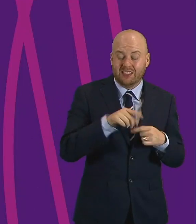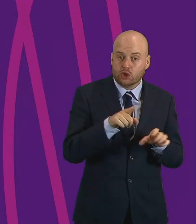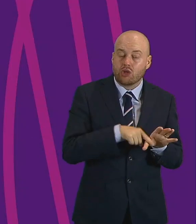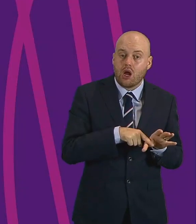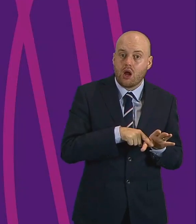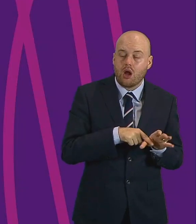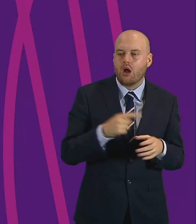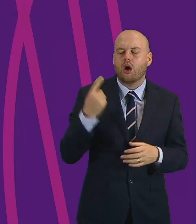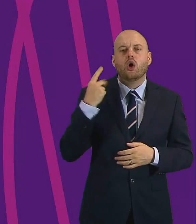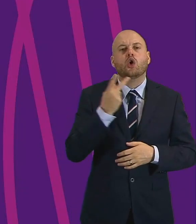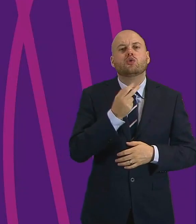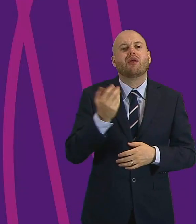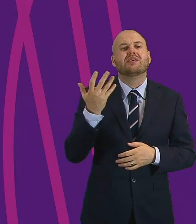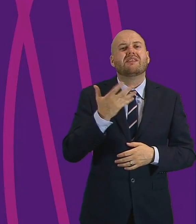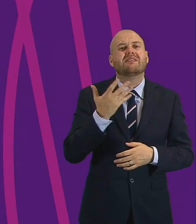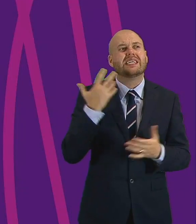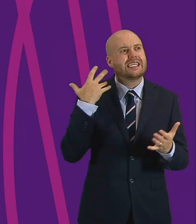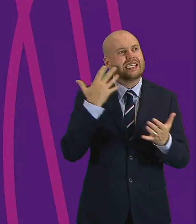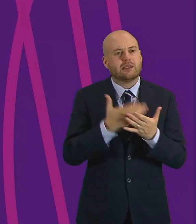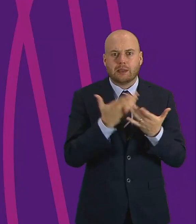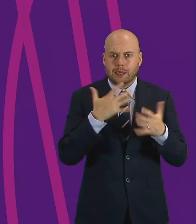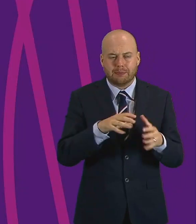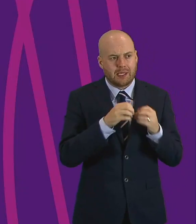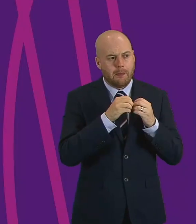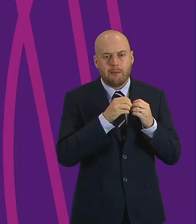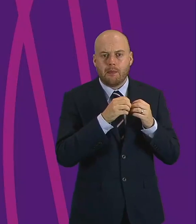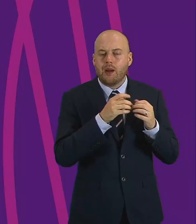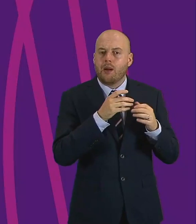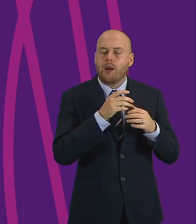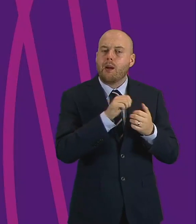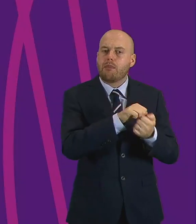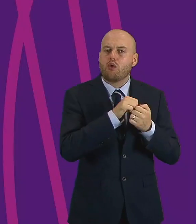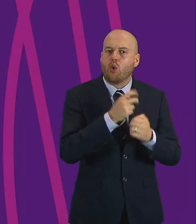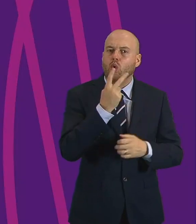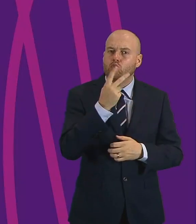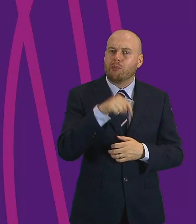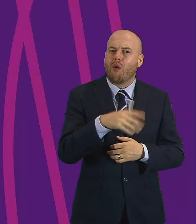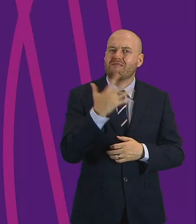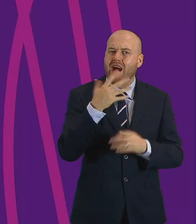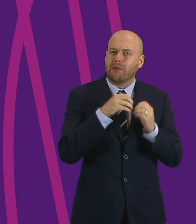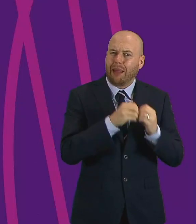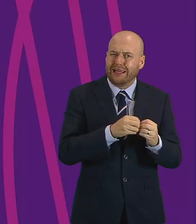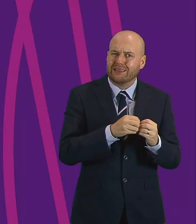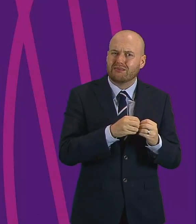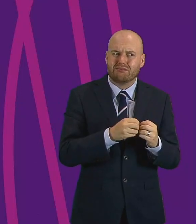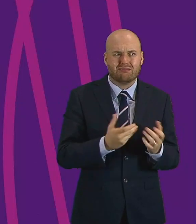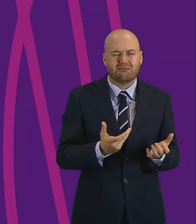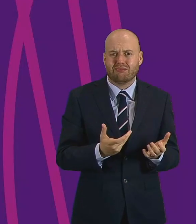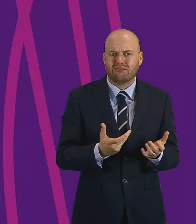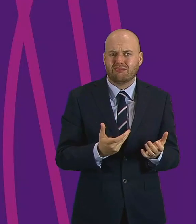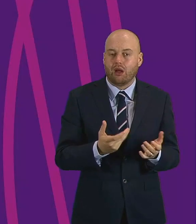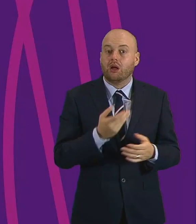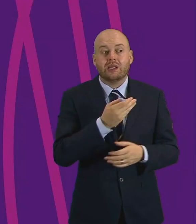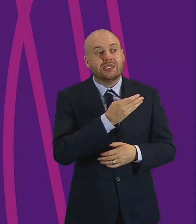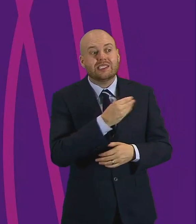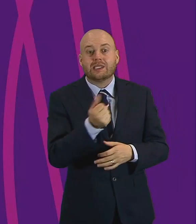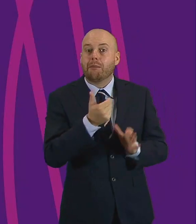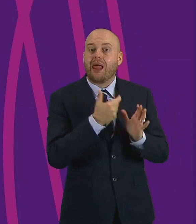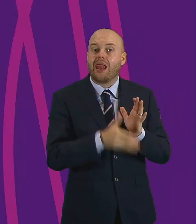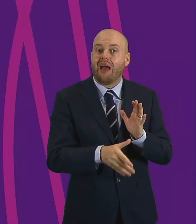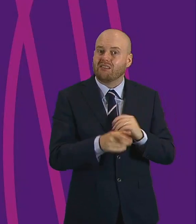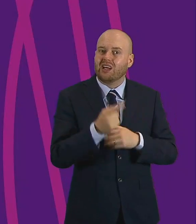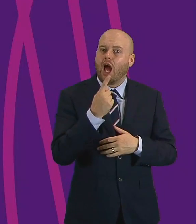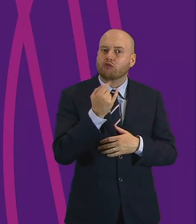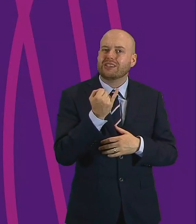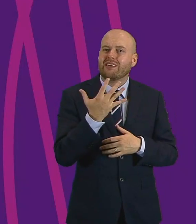some £2.5 billion in capital funds. And we know that the current sum left in the Scotland Reserve is £165